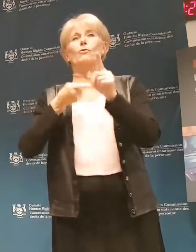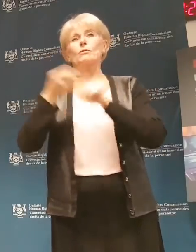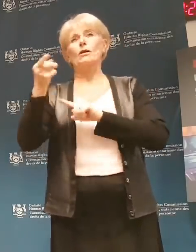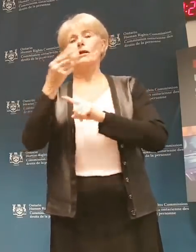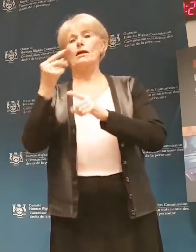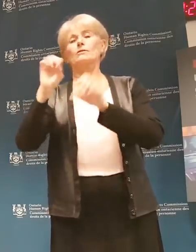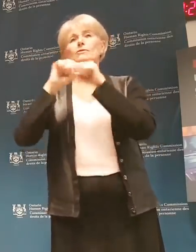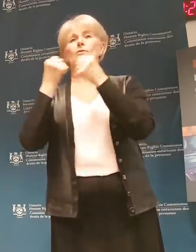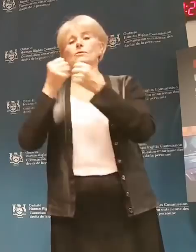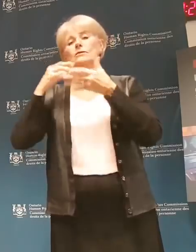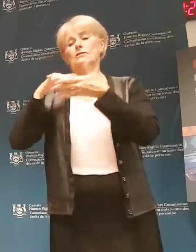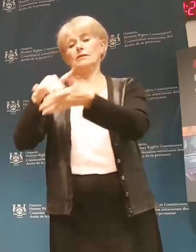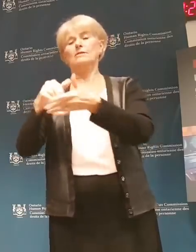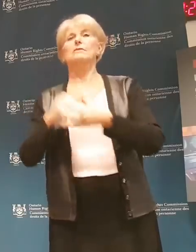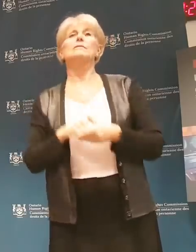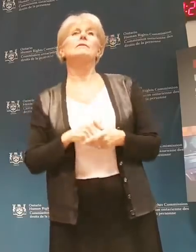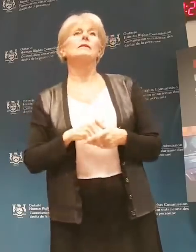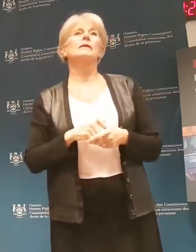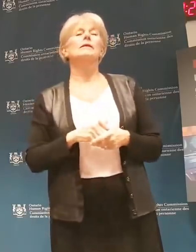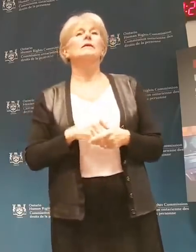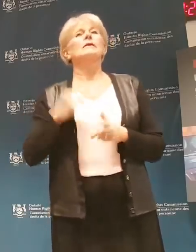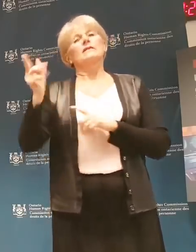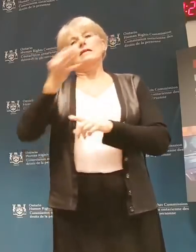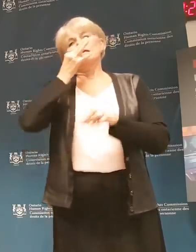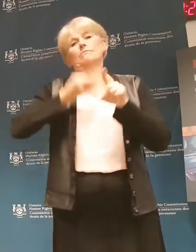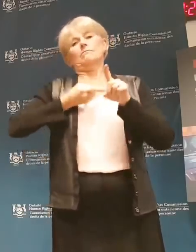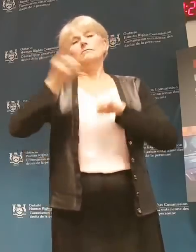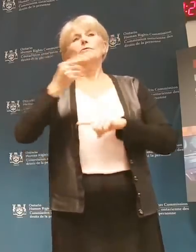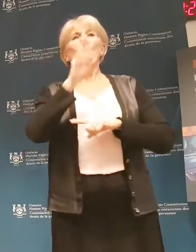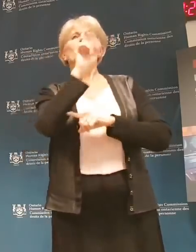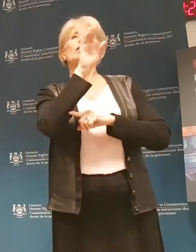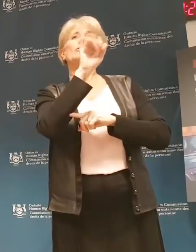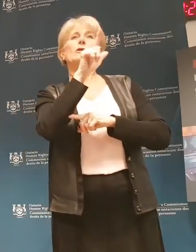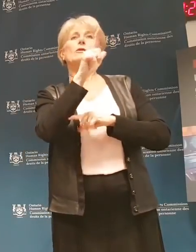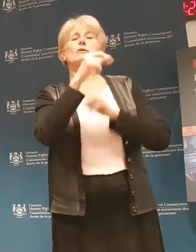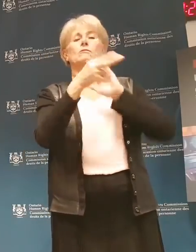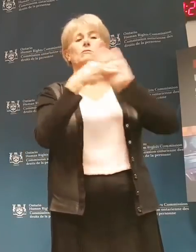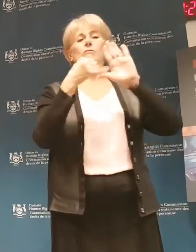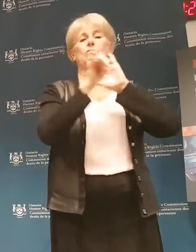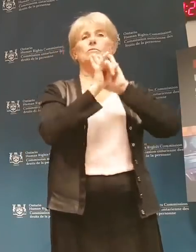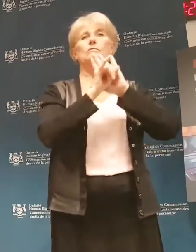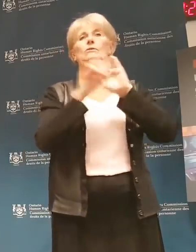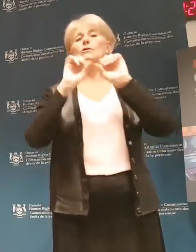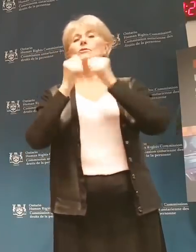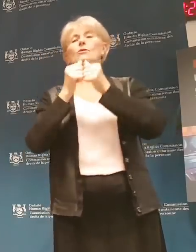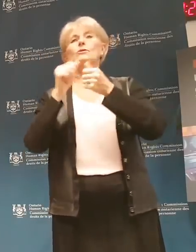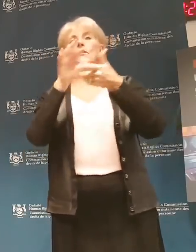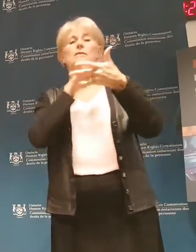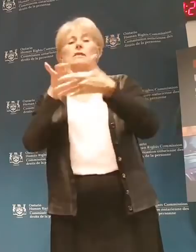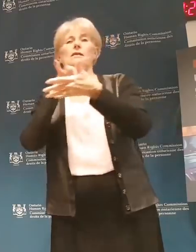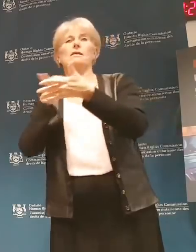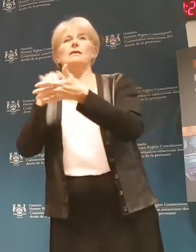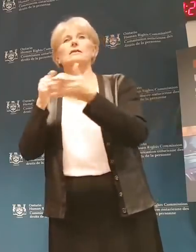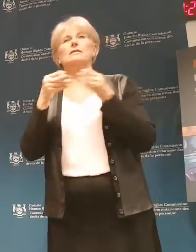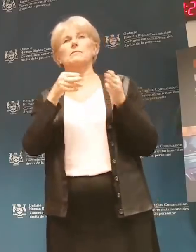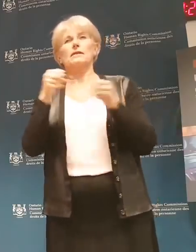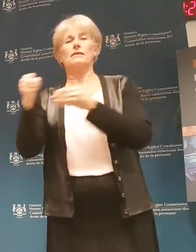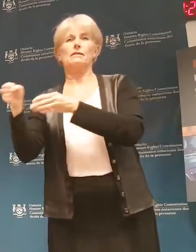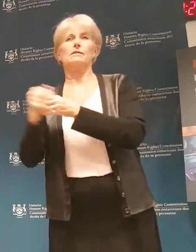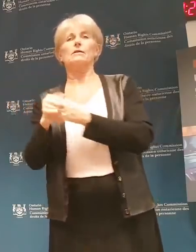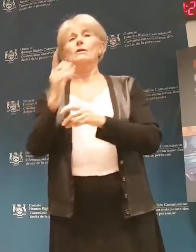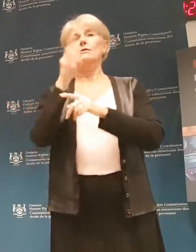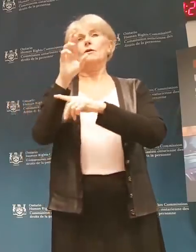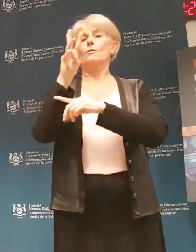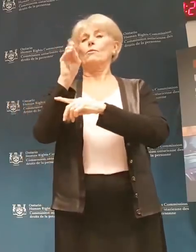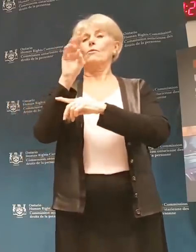and Sociological Studies. He has expertise in racial profiling and social science methodology. Dr.